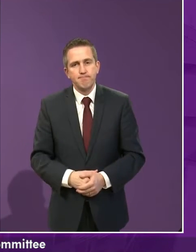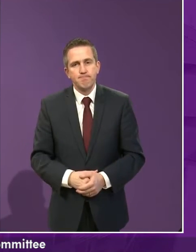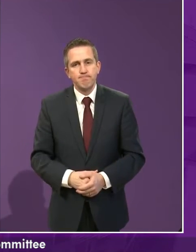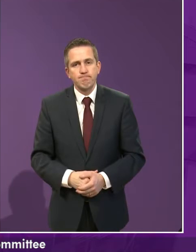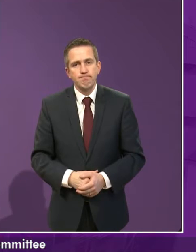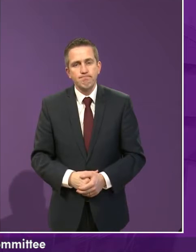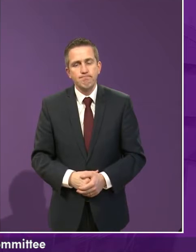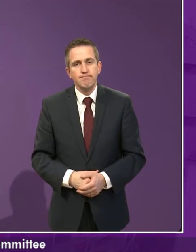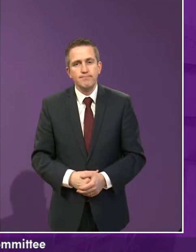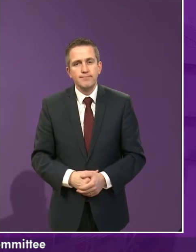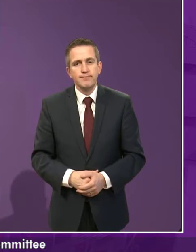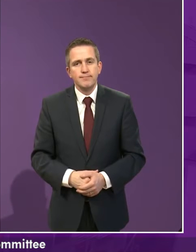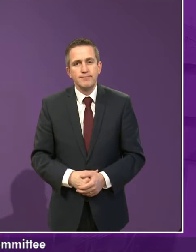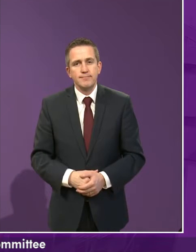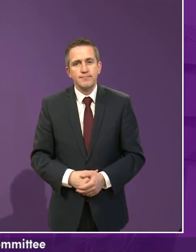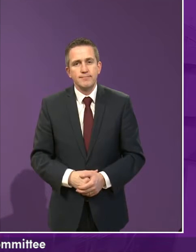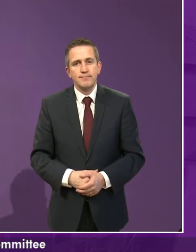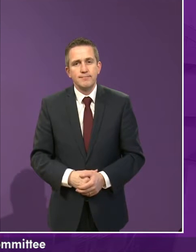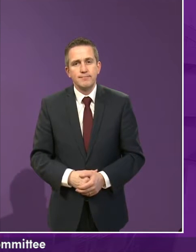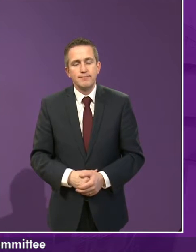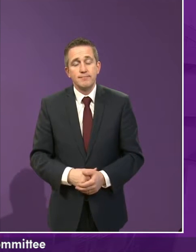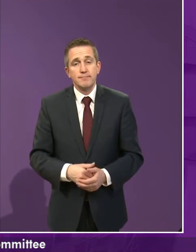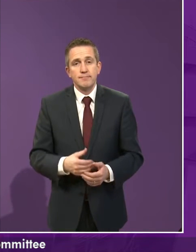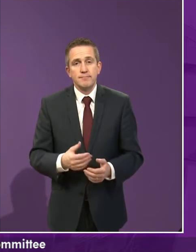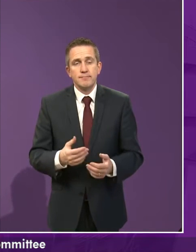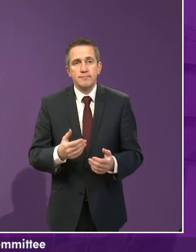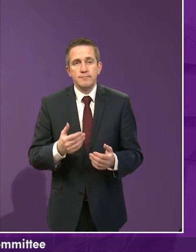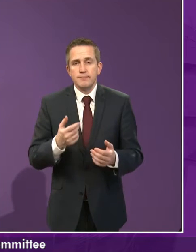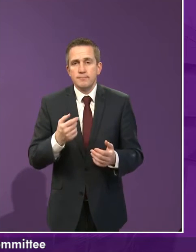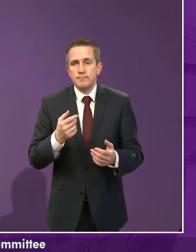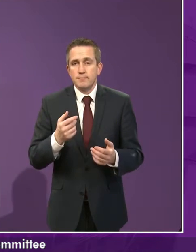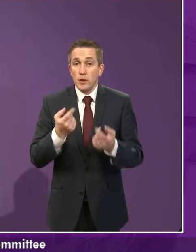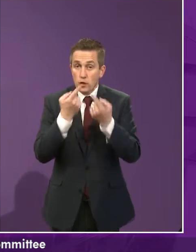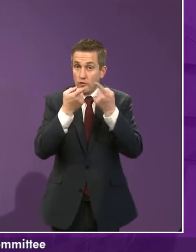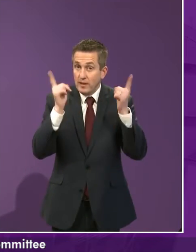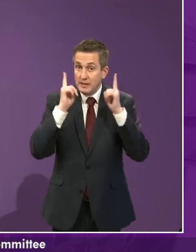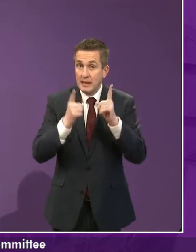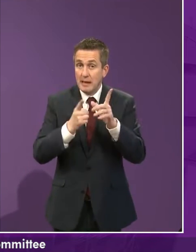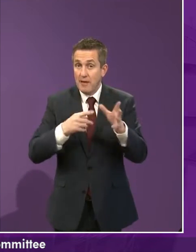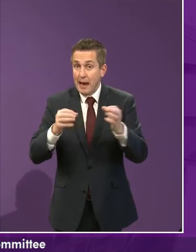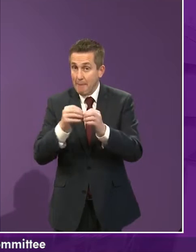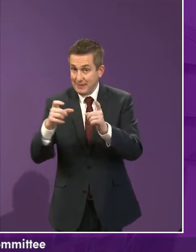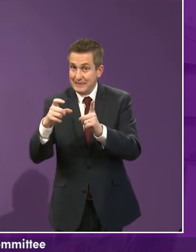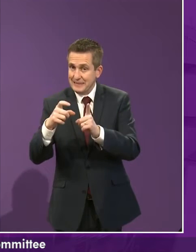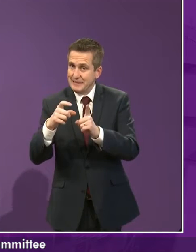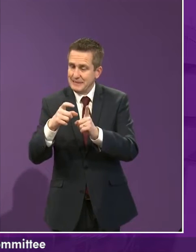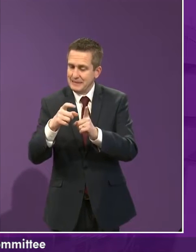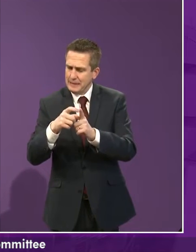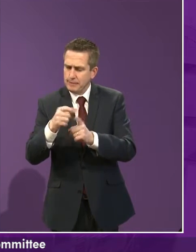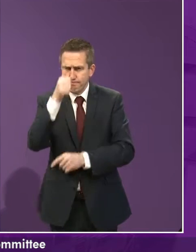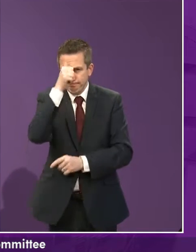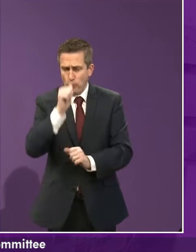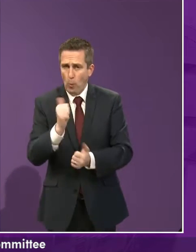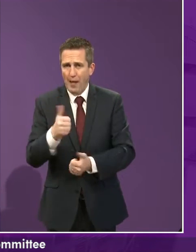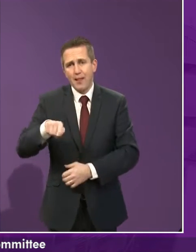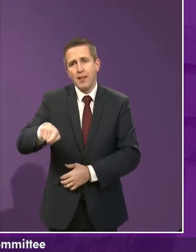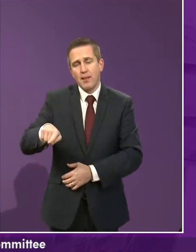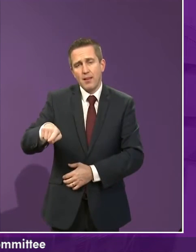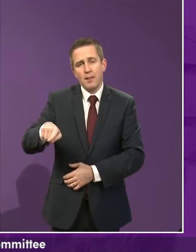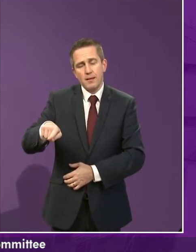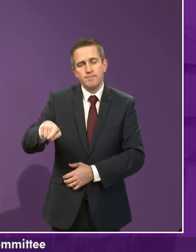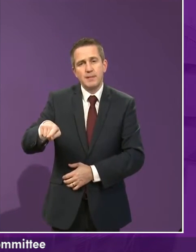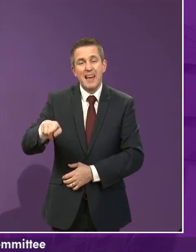Certainly, obviously, I can speak with some experience with regard to the University of Aberdeen. And like Edinburgh, we do have